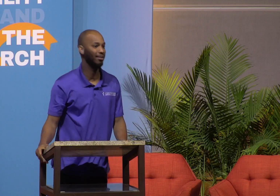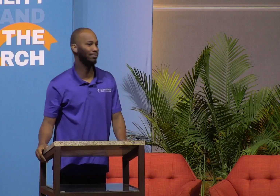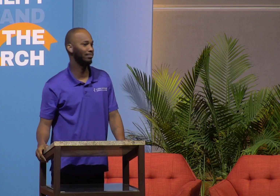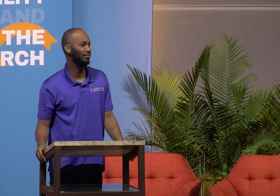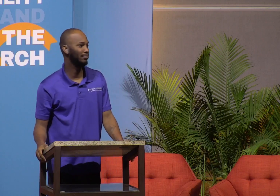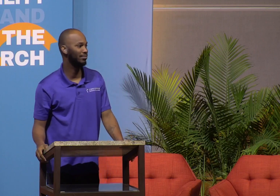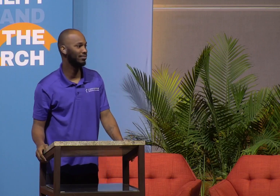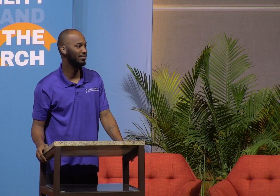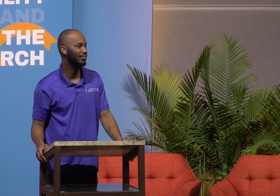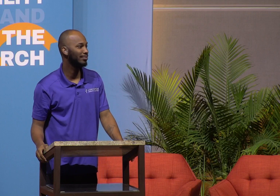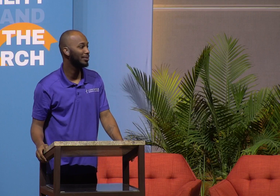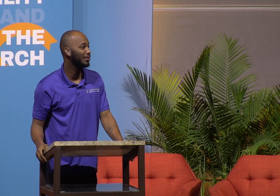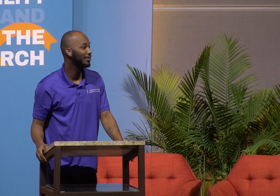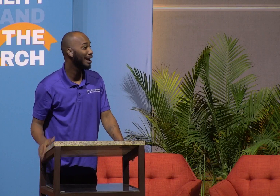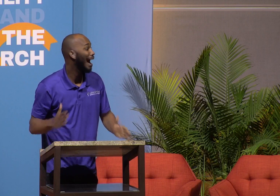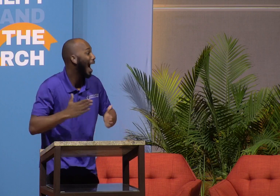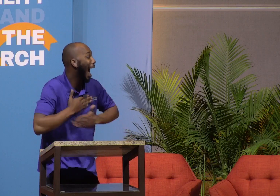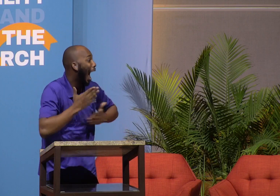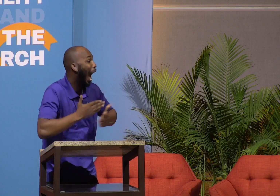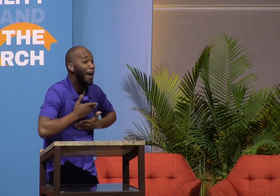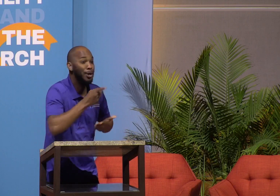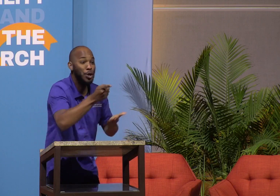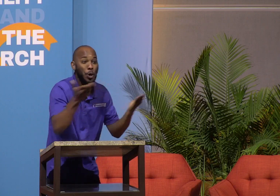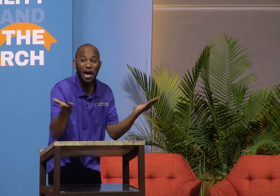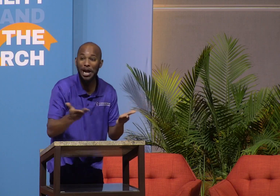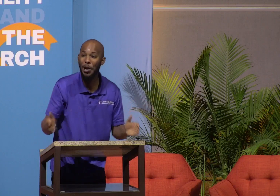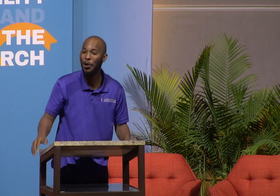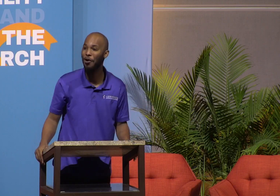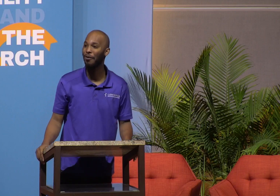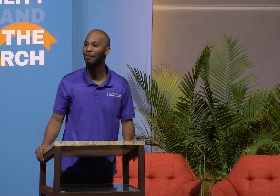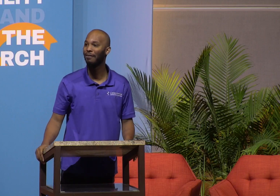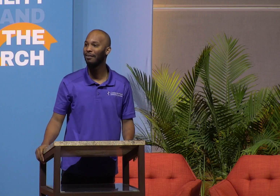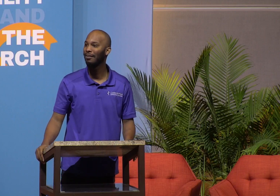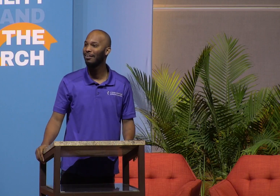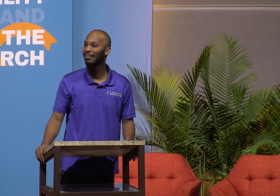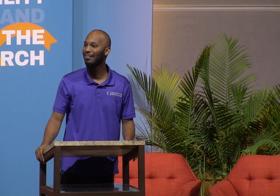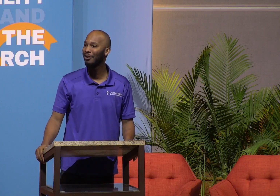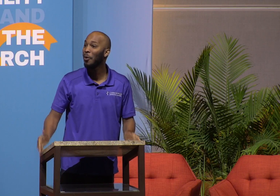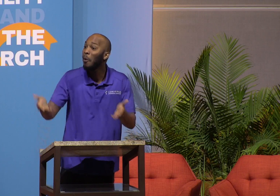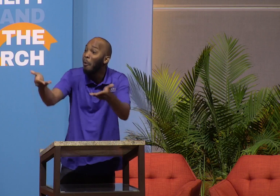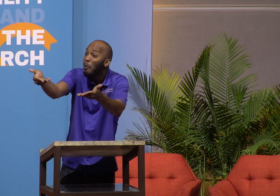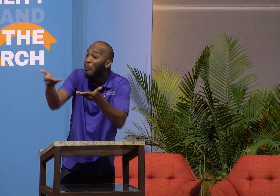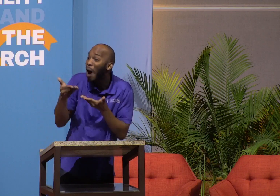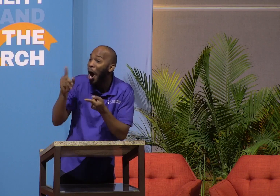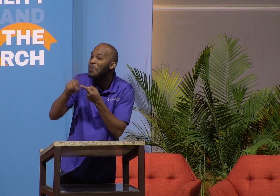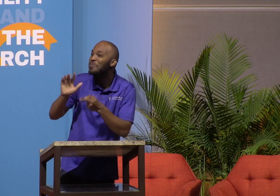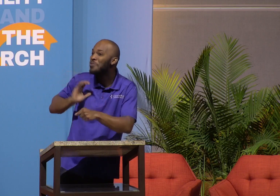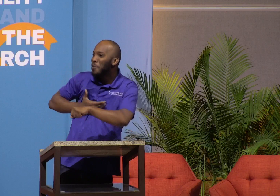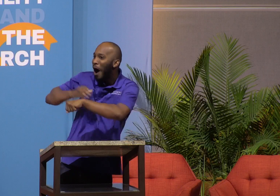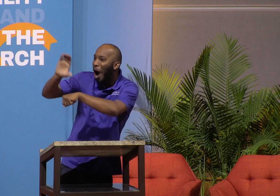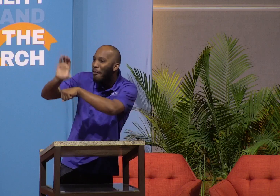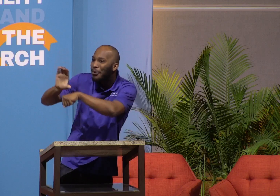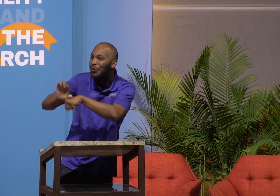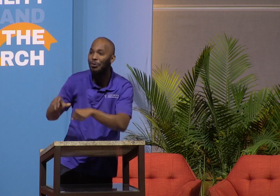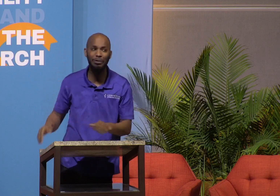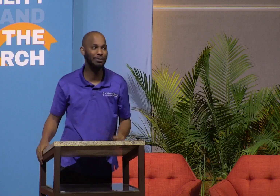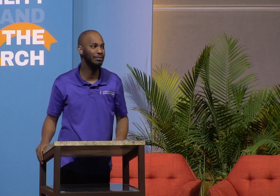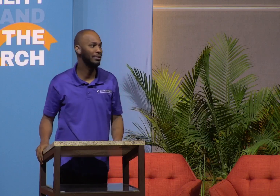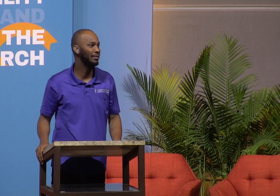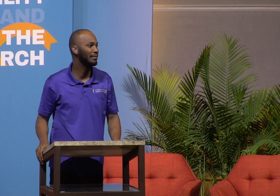in ASL, just to say hi in ASL, to sign happy that you're here. Welcome to our church. Just